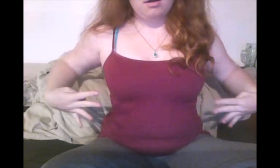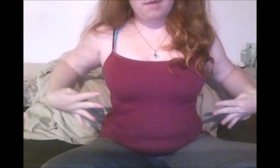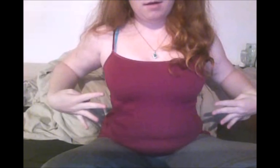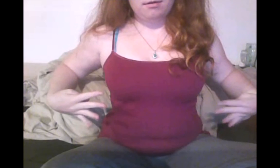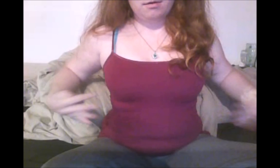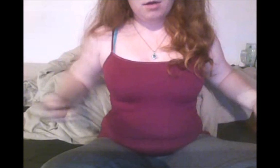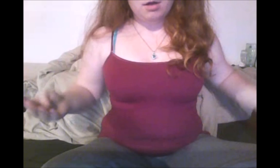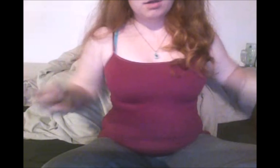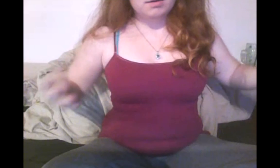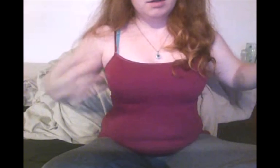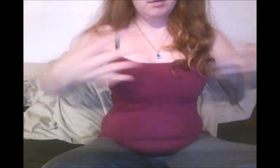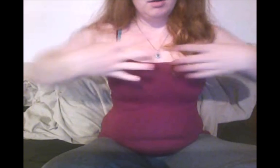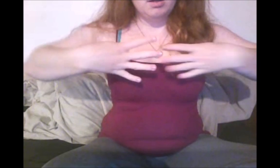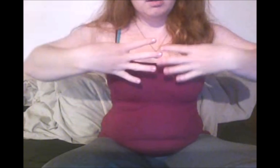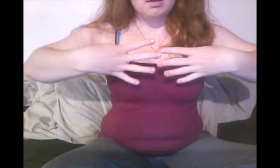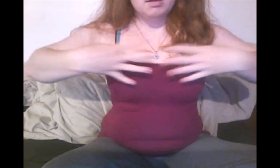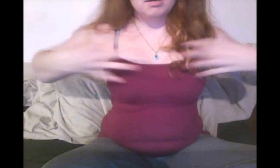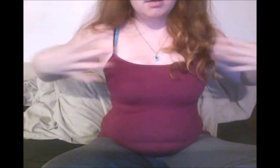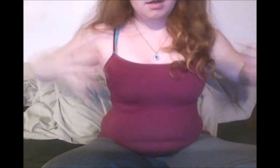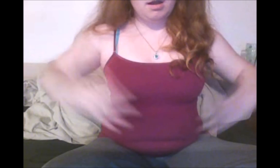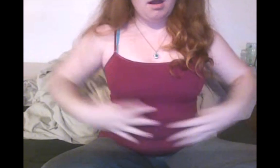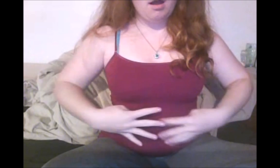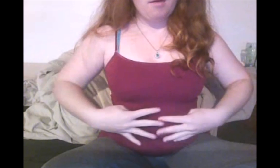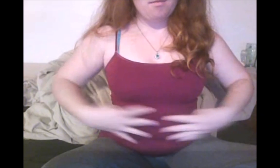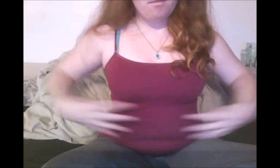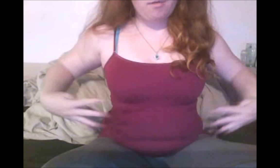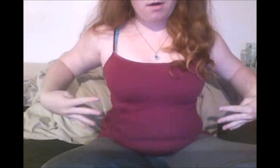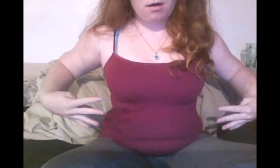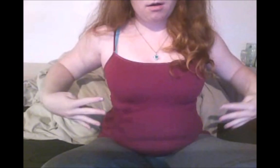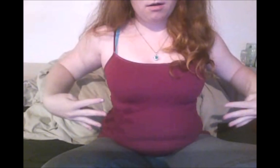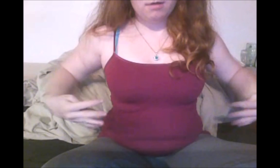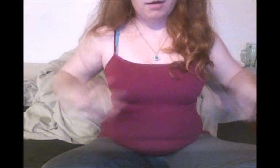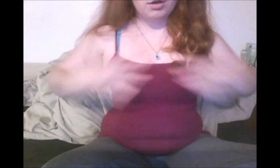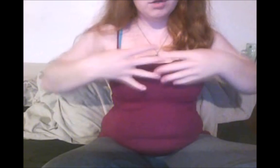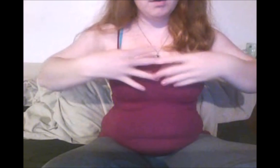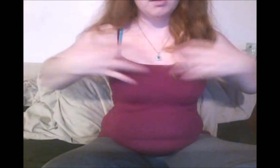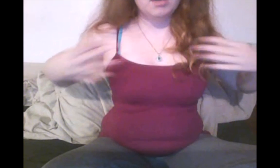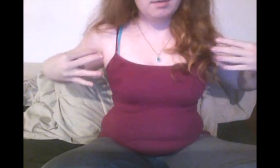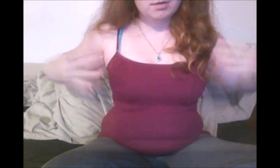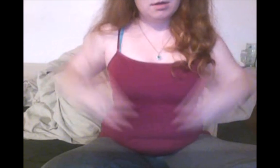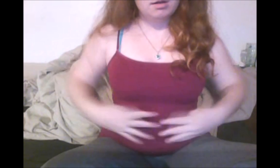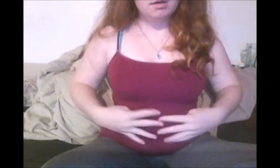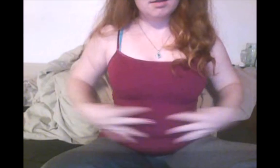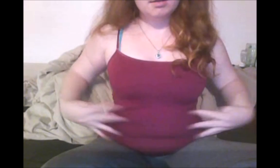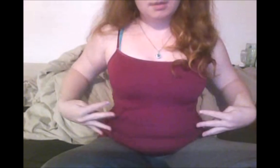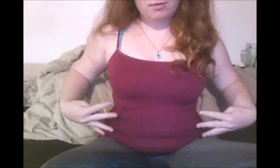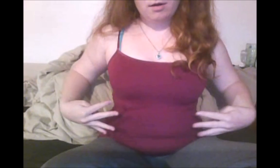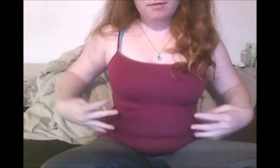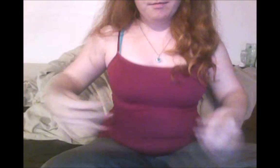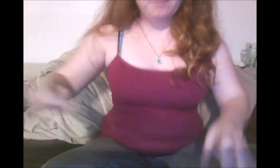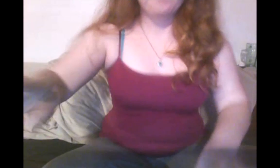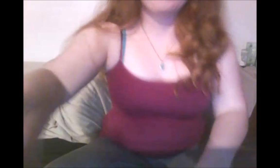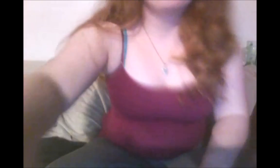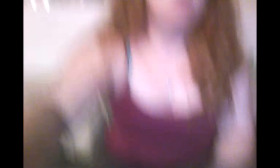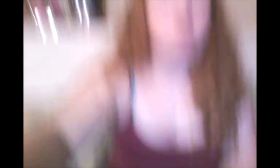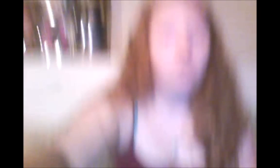out. So zebra is zebra. It's like you're showing the stripes. Zebra.